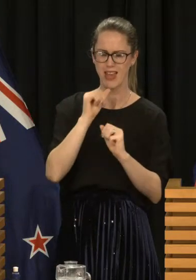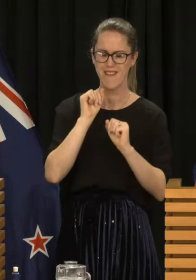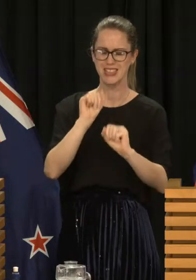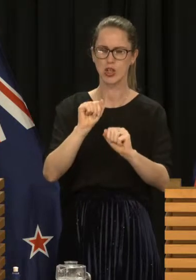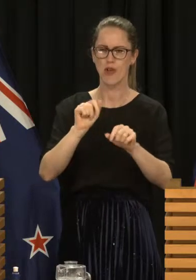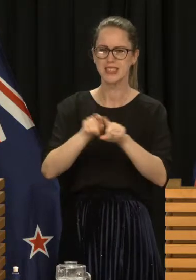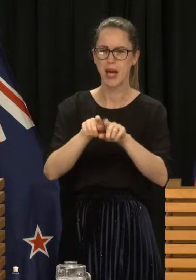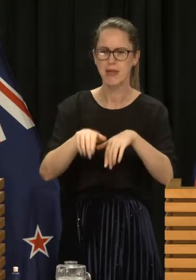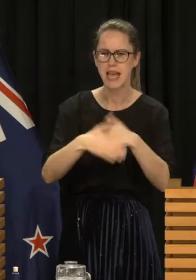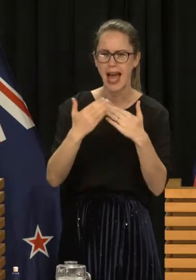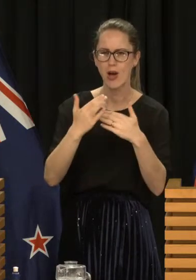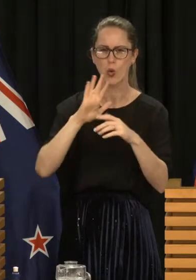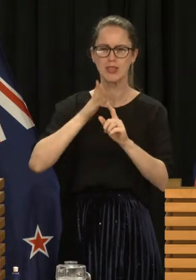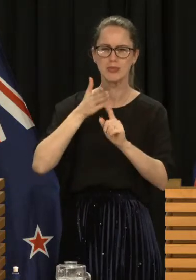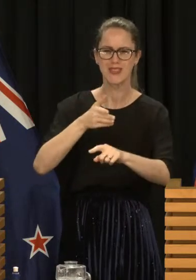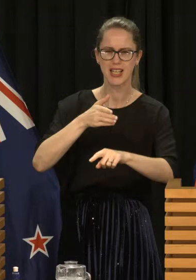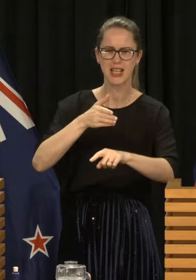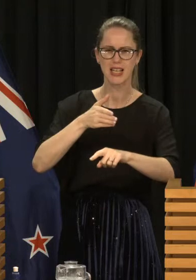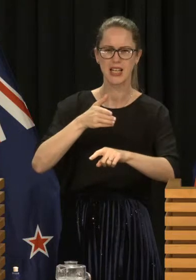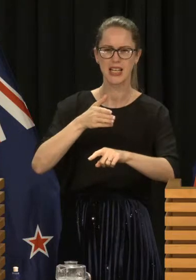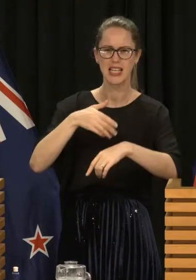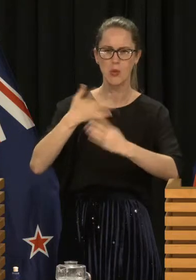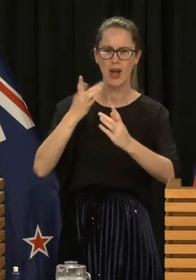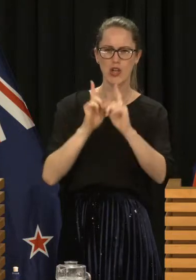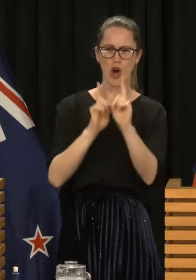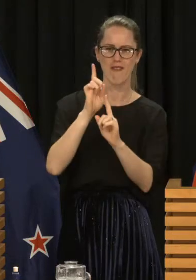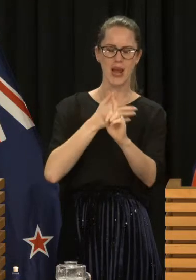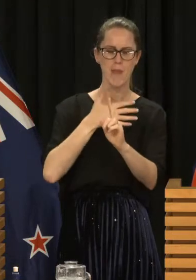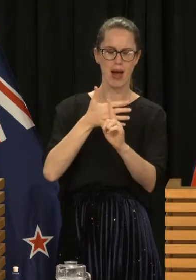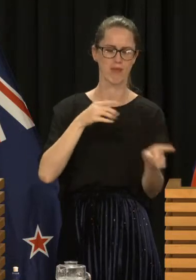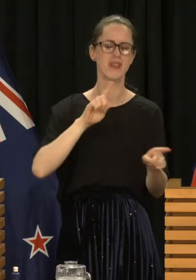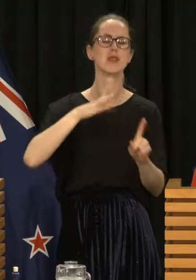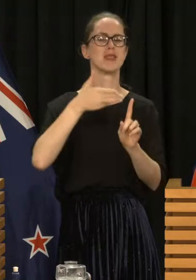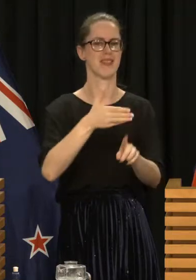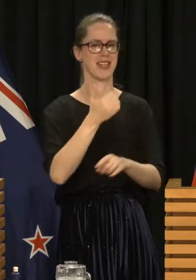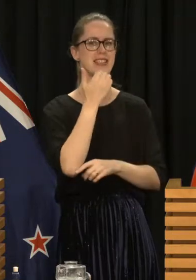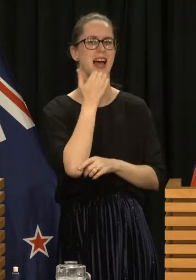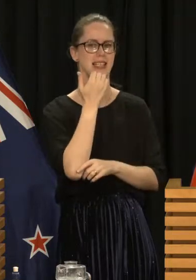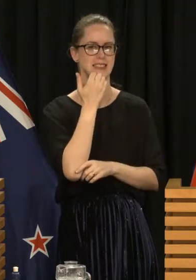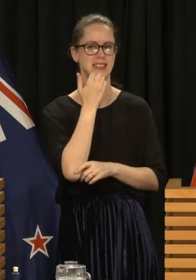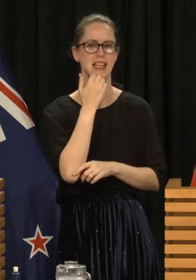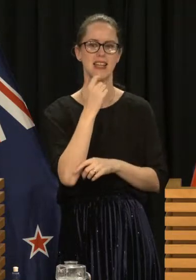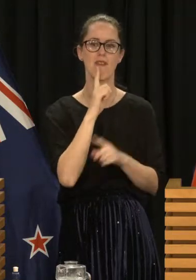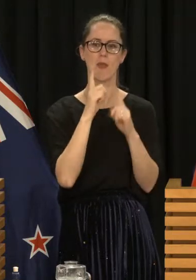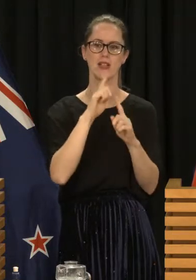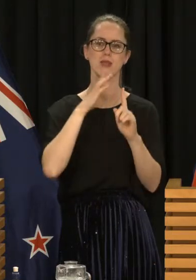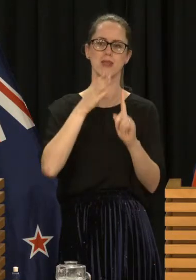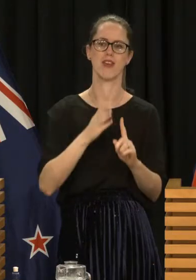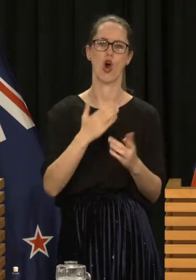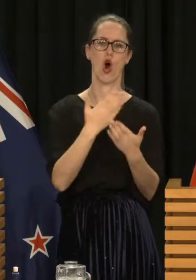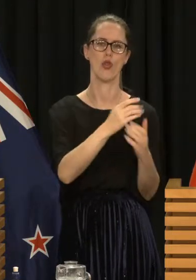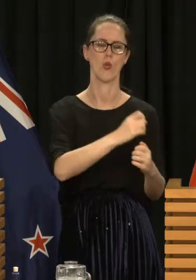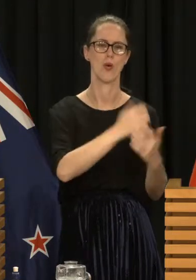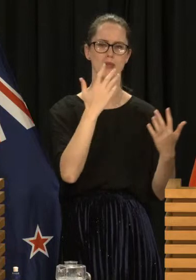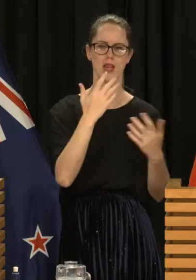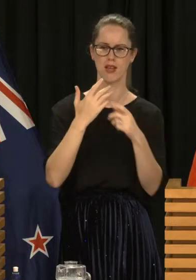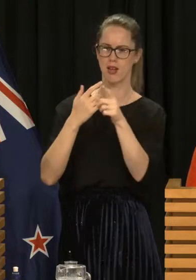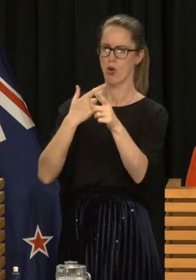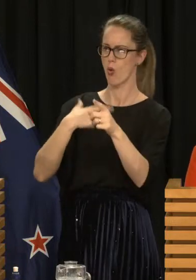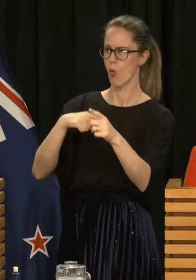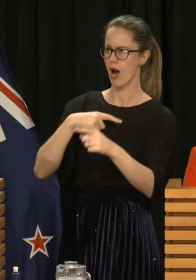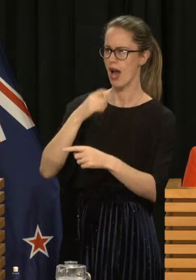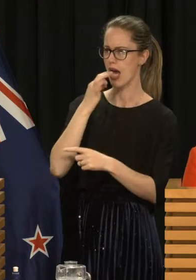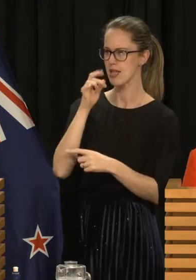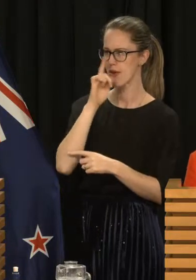on those dates, or anyone in November? No, it's on those dates, and the details are on our website. Why ask